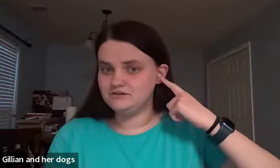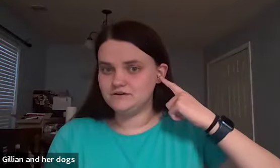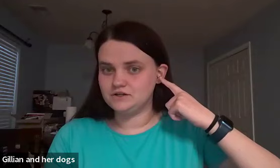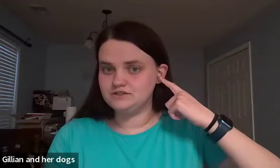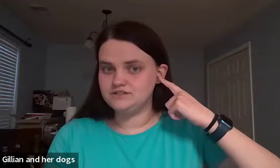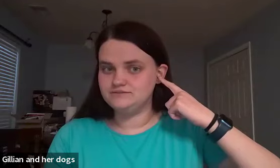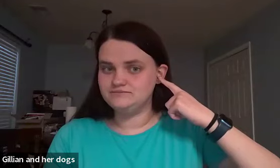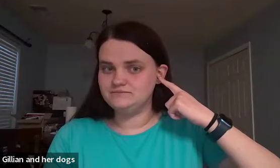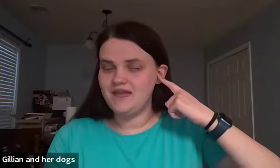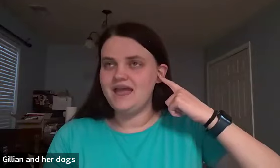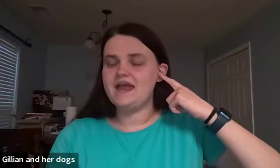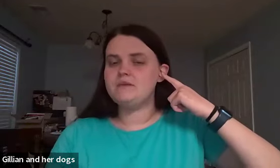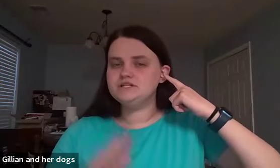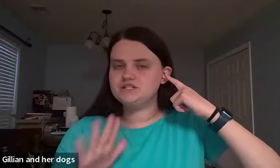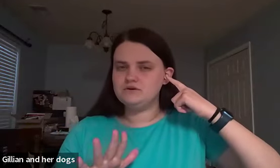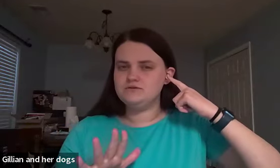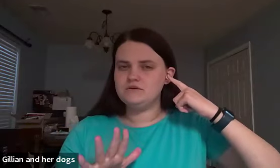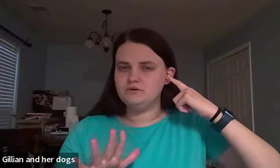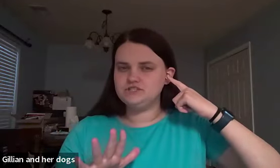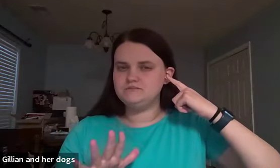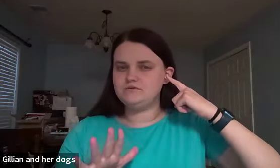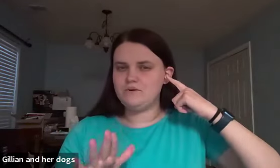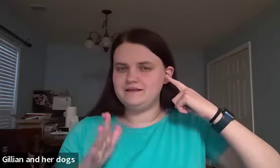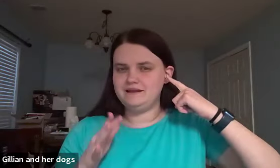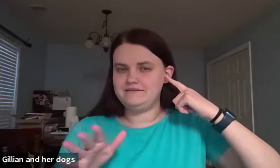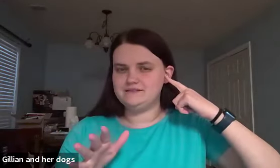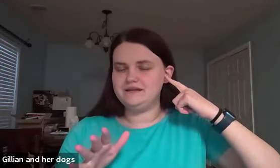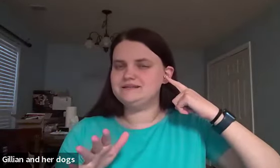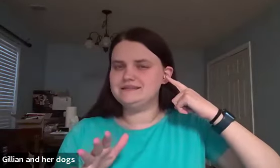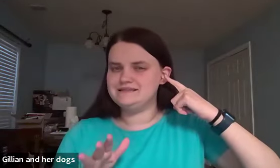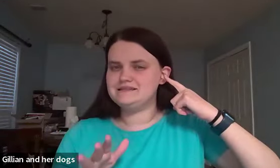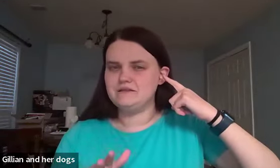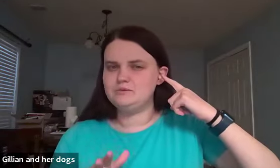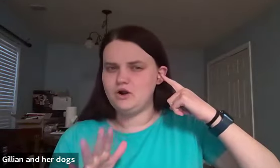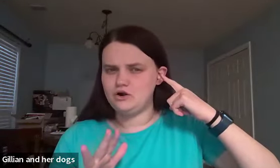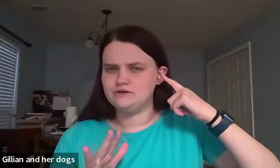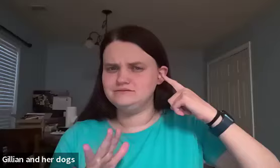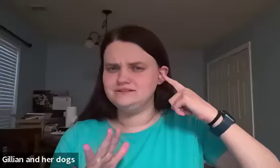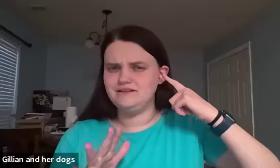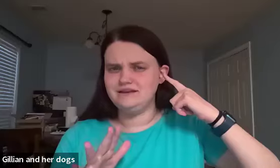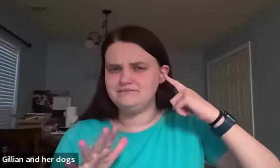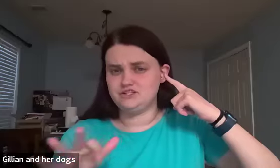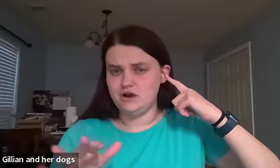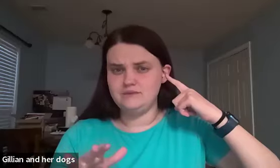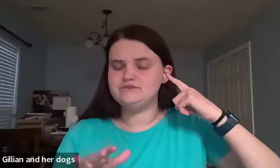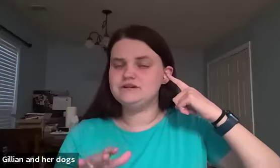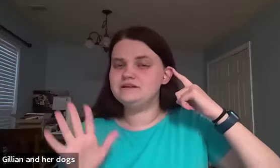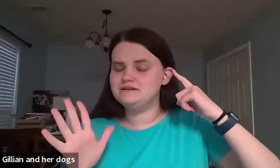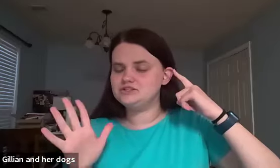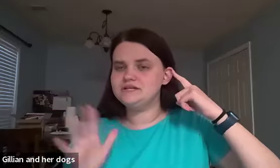ear first. And I'm going to show you the motion before I like kind of explain it because it is like a little bit hard to like describe it